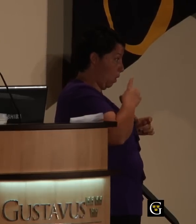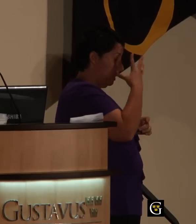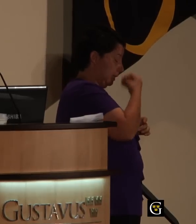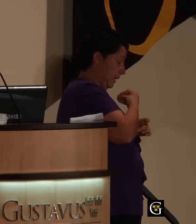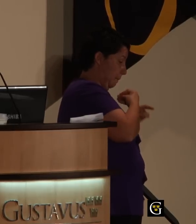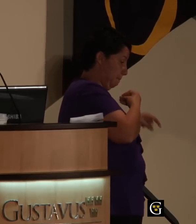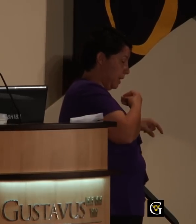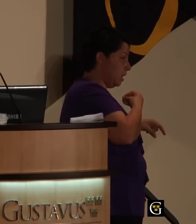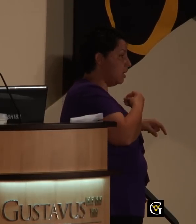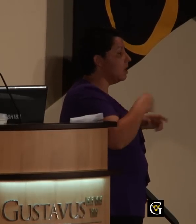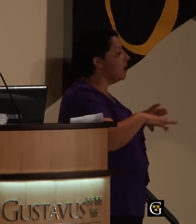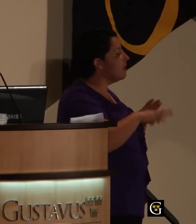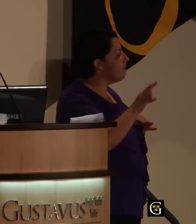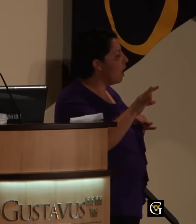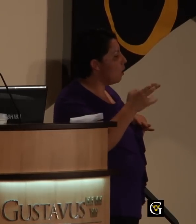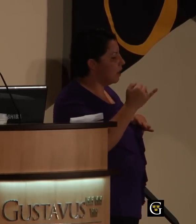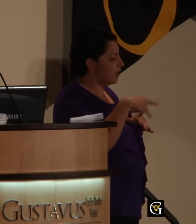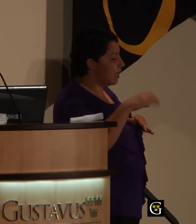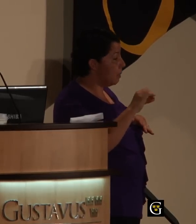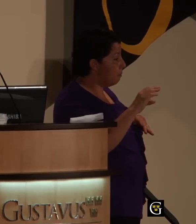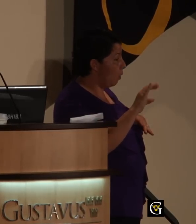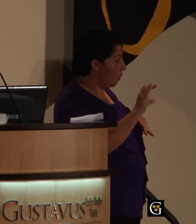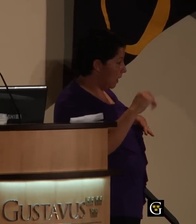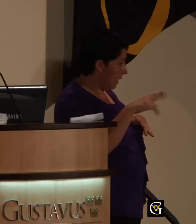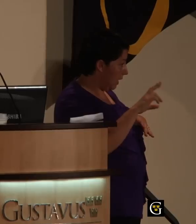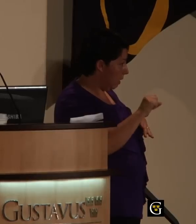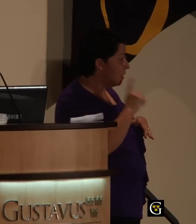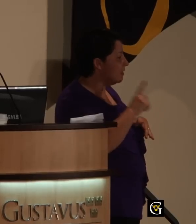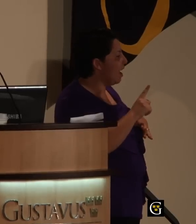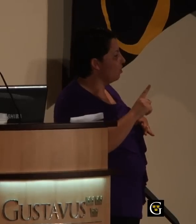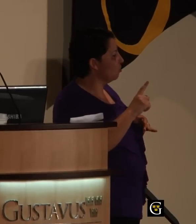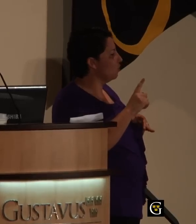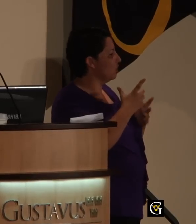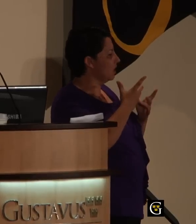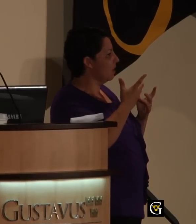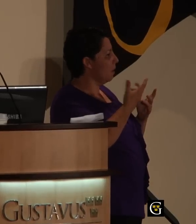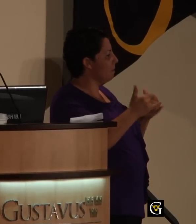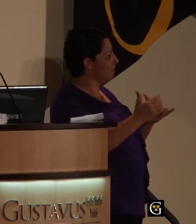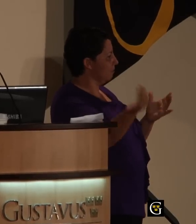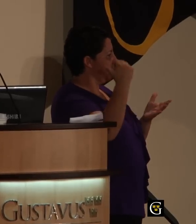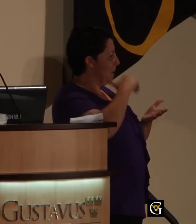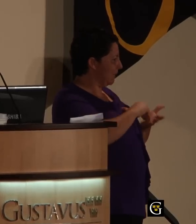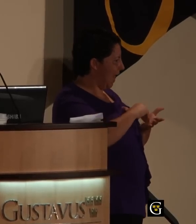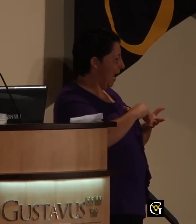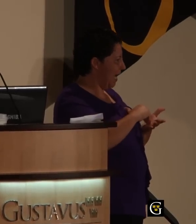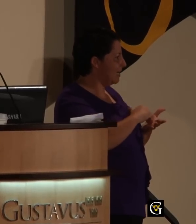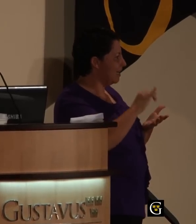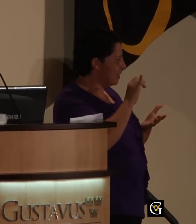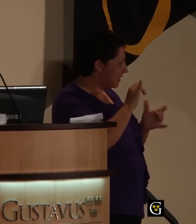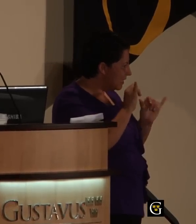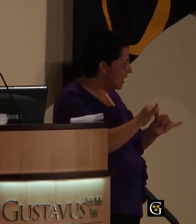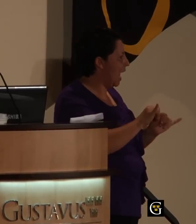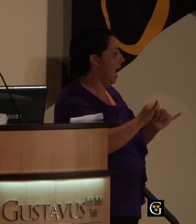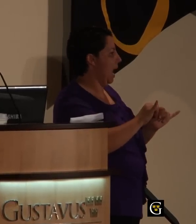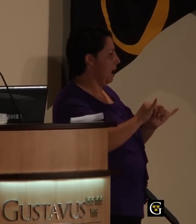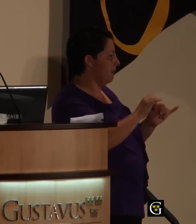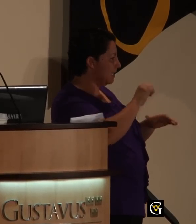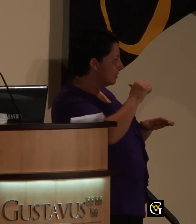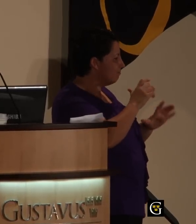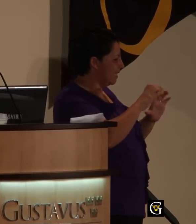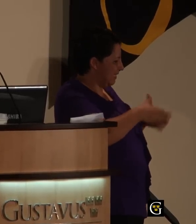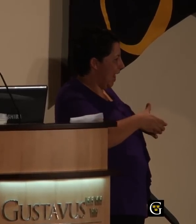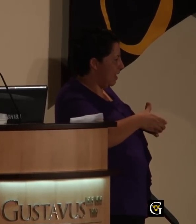hippocampus replayed that same set of neural firings again. It reiterated the same sequence of